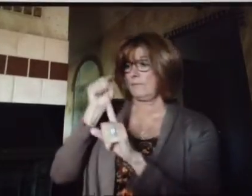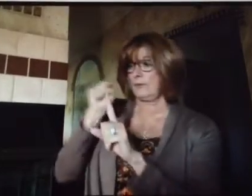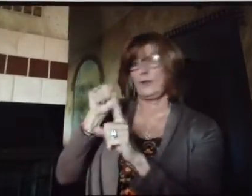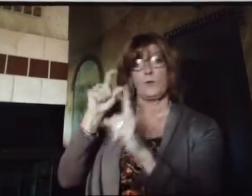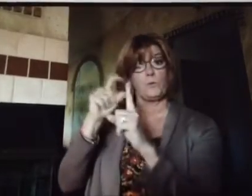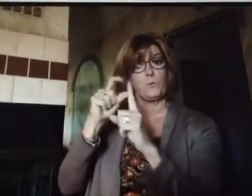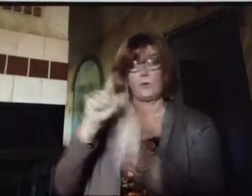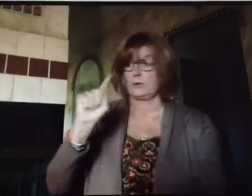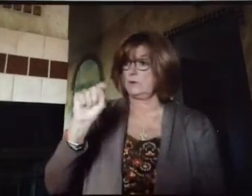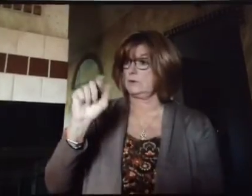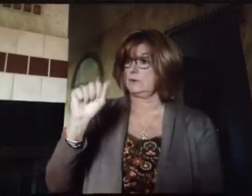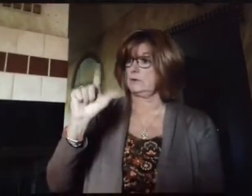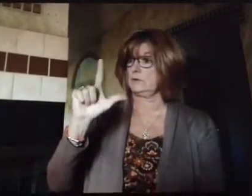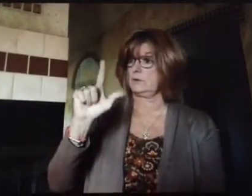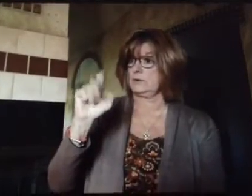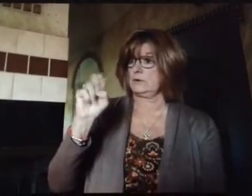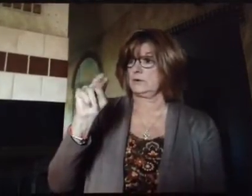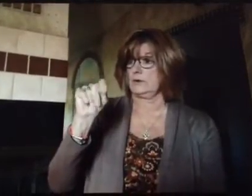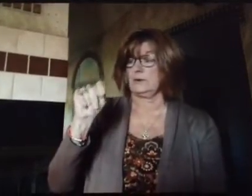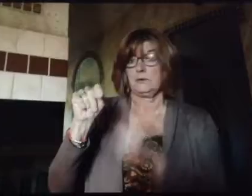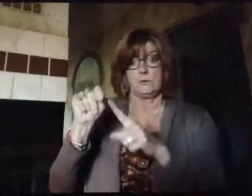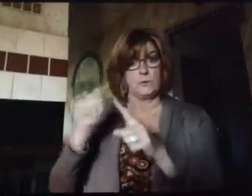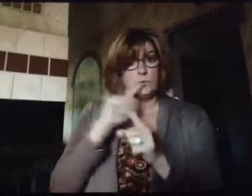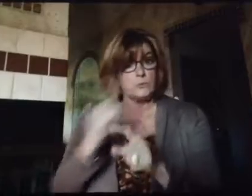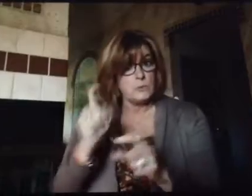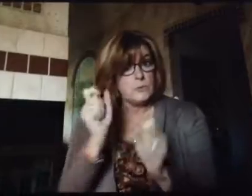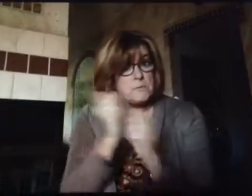We're going to call it talent. Now, this word talent